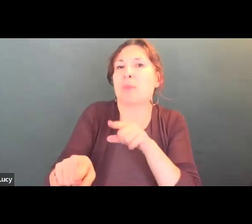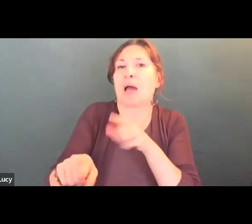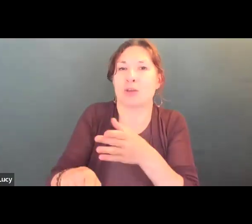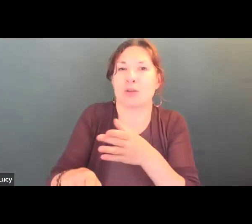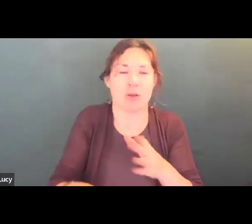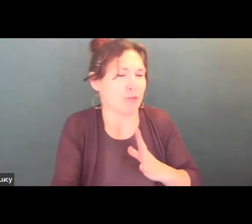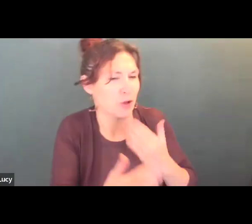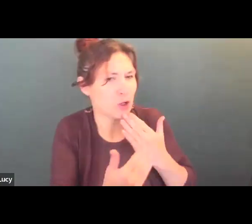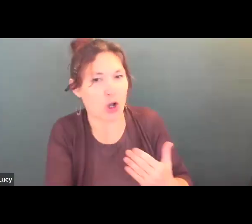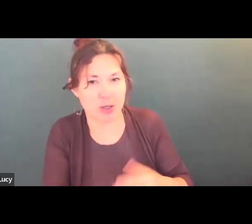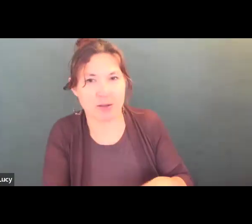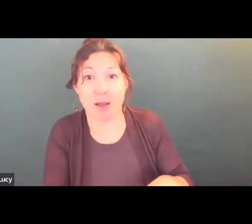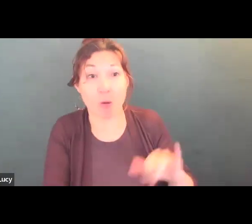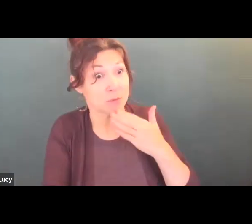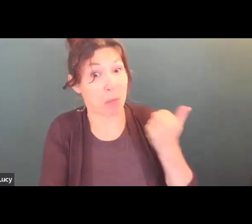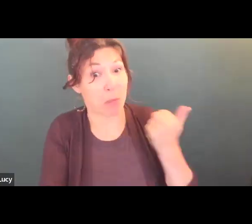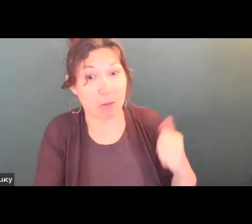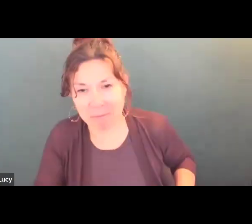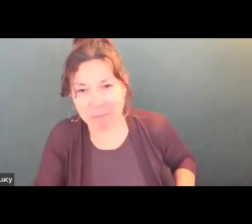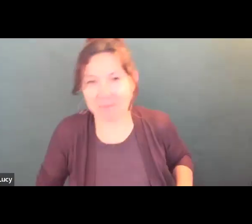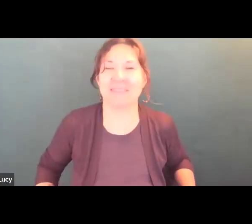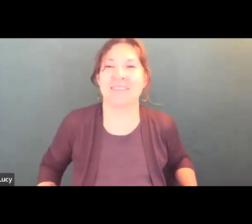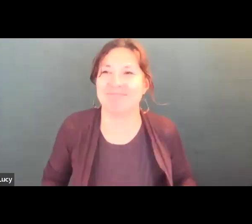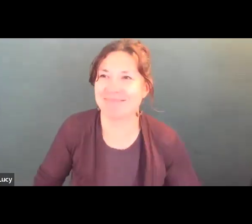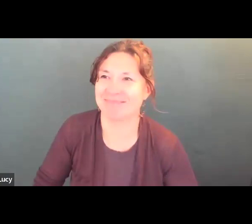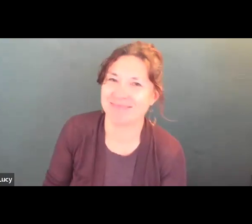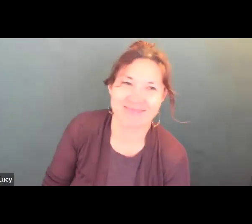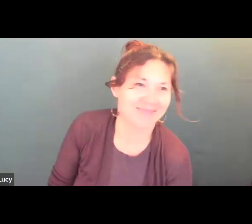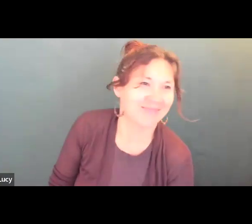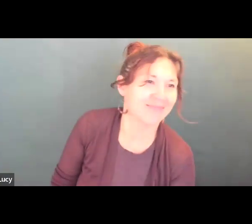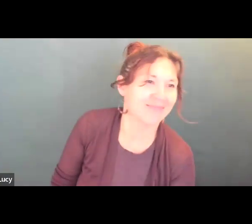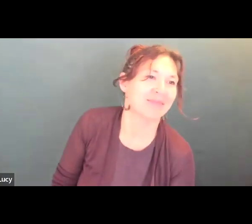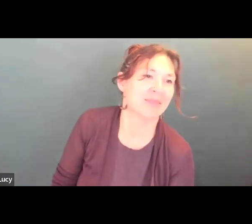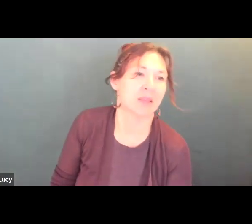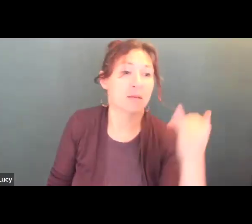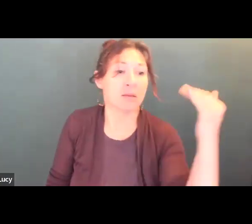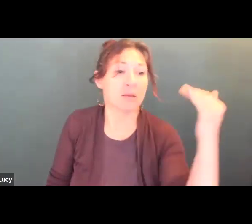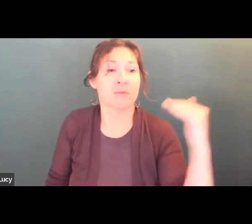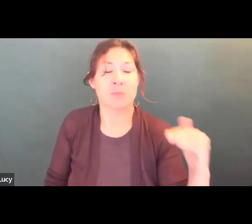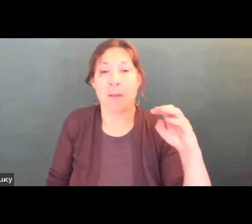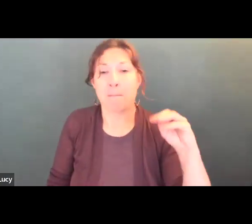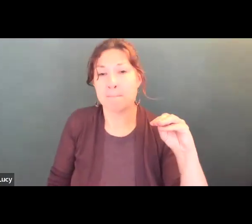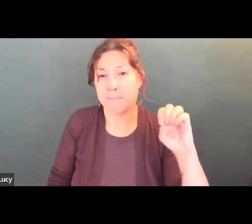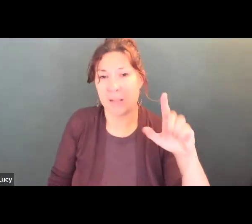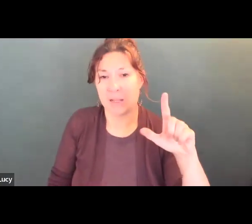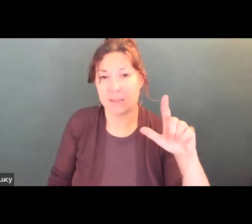you. That's an improvement. Thank you. Next speaker is Melissa Diaz.